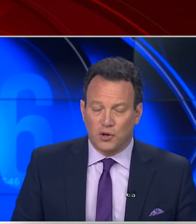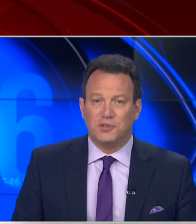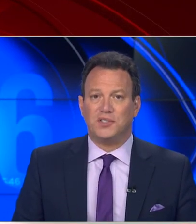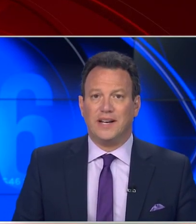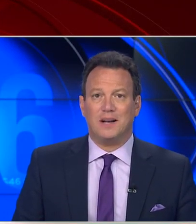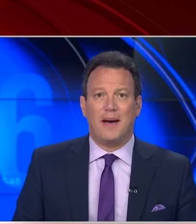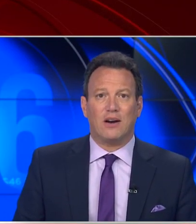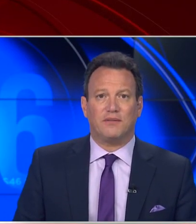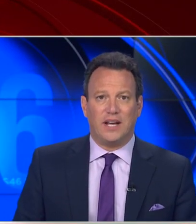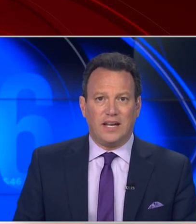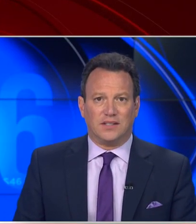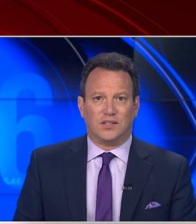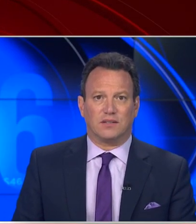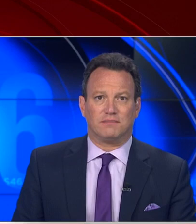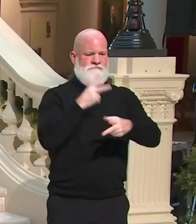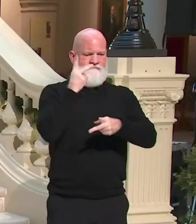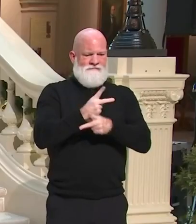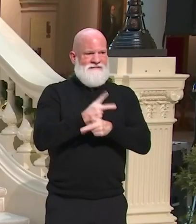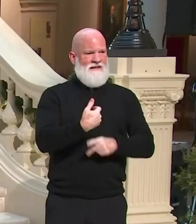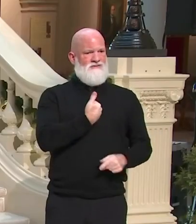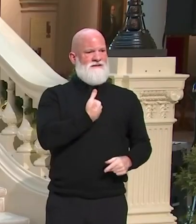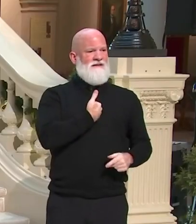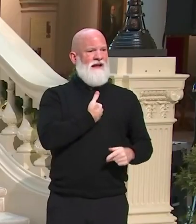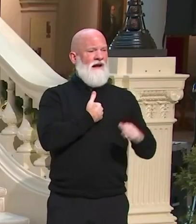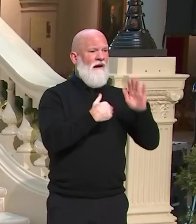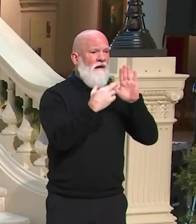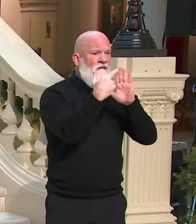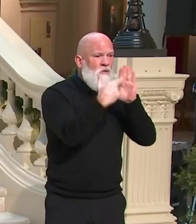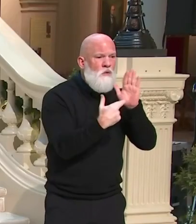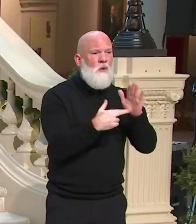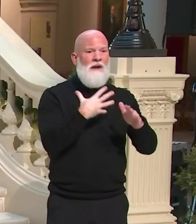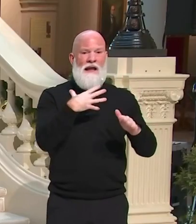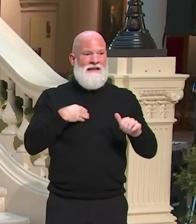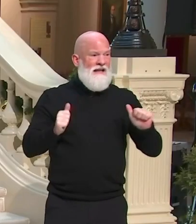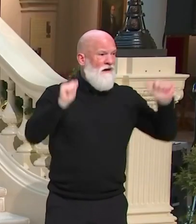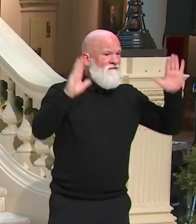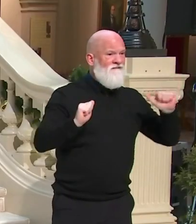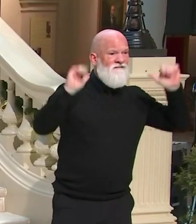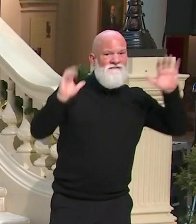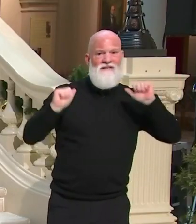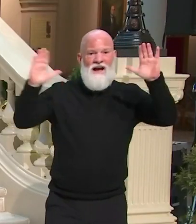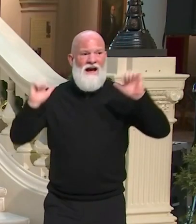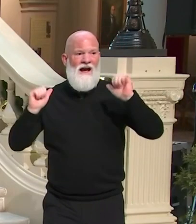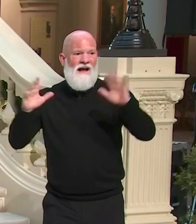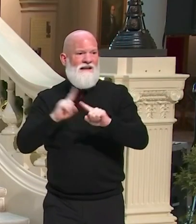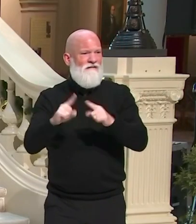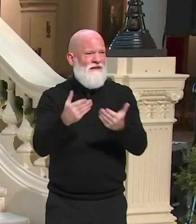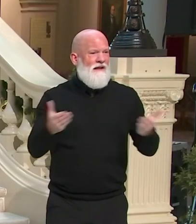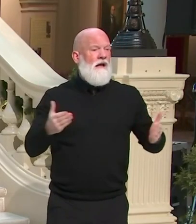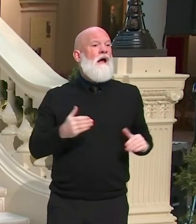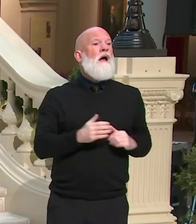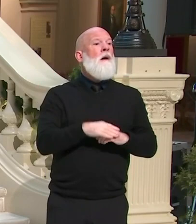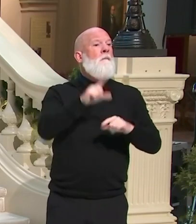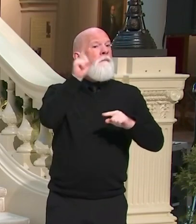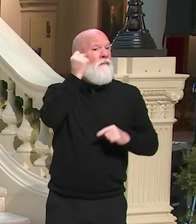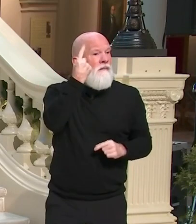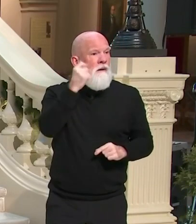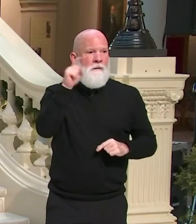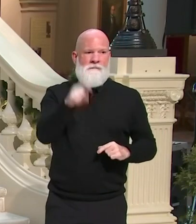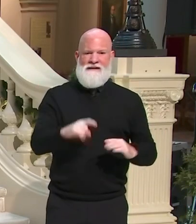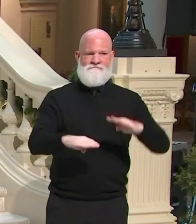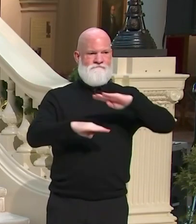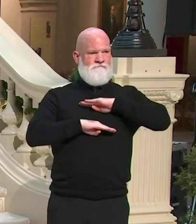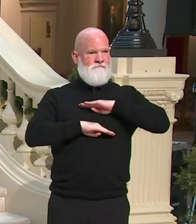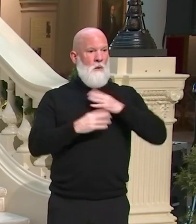groups first in a matter of days. This long nationwide nightmare will end. The vaccine is on its